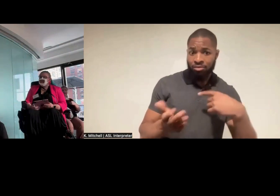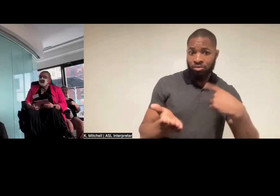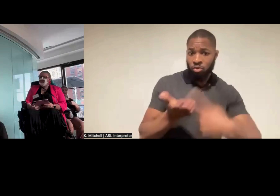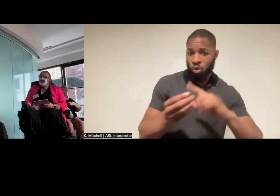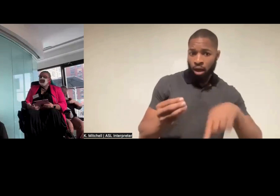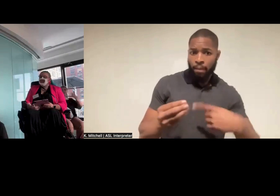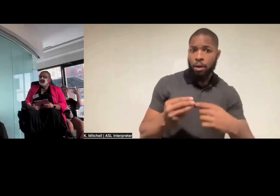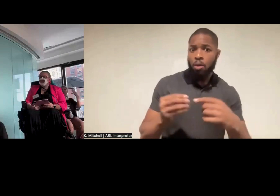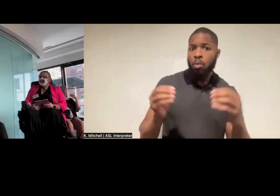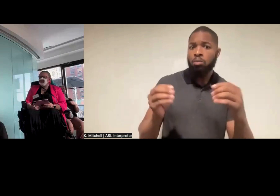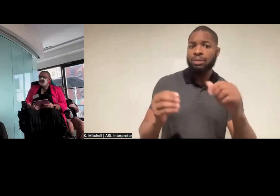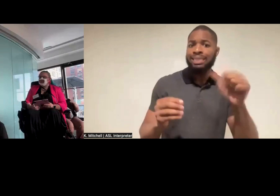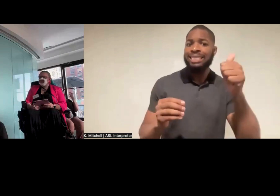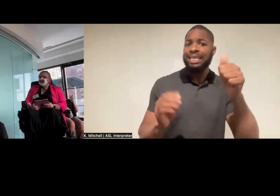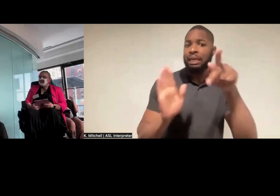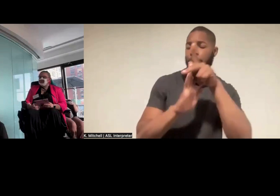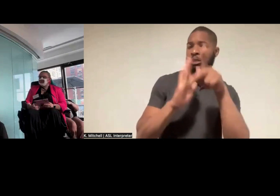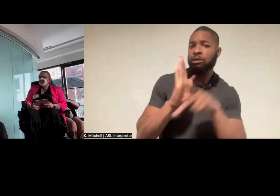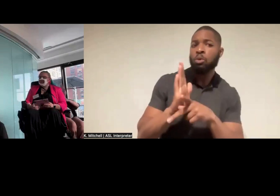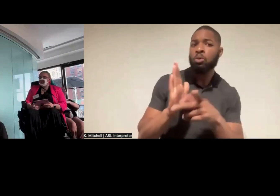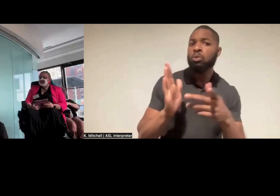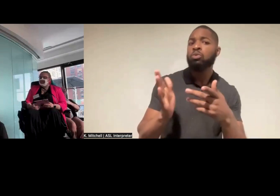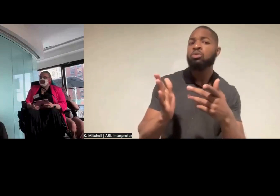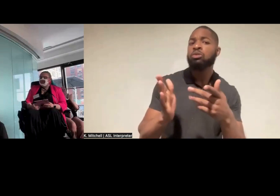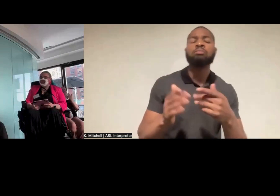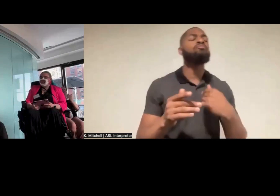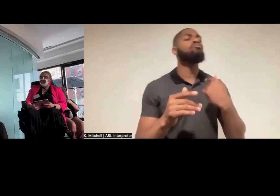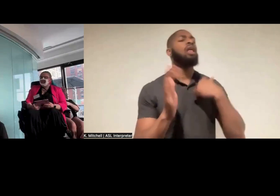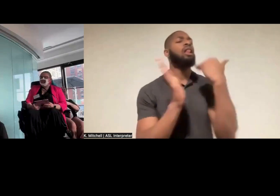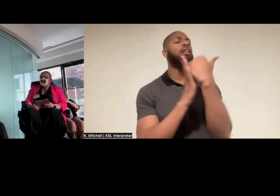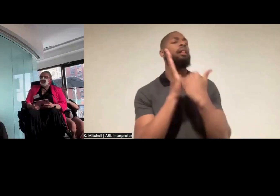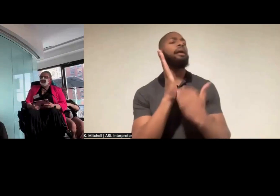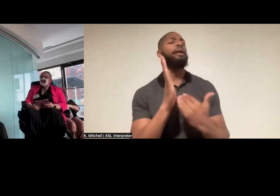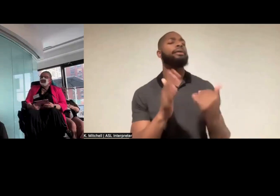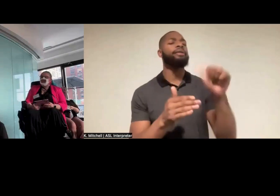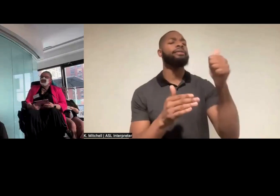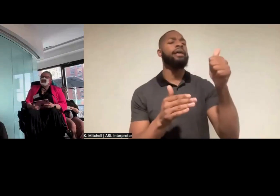Maybe just like a list off. Okay. So